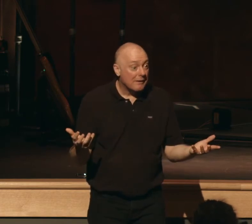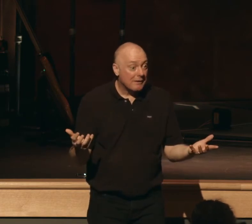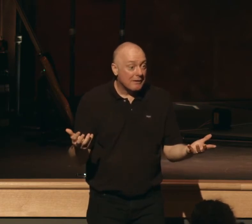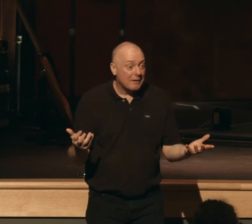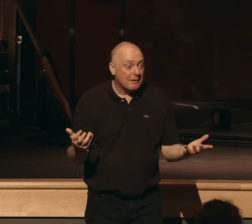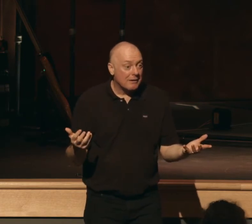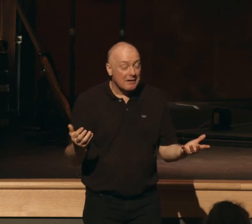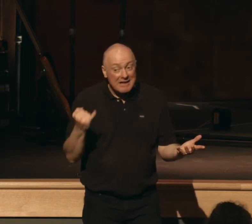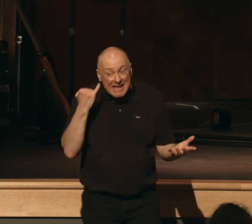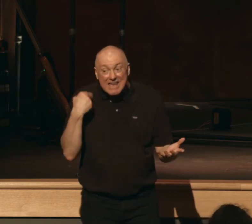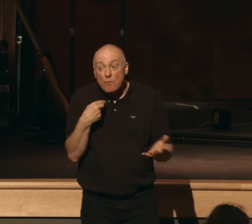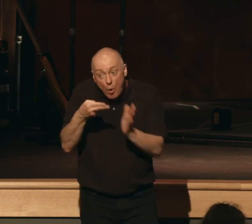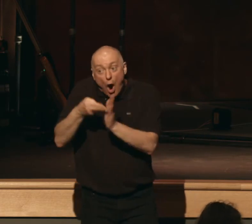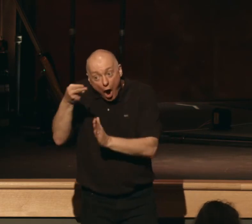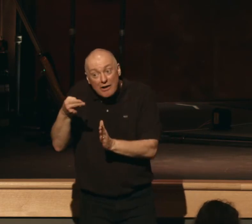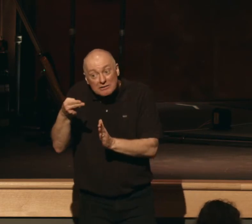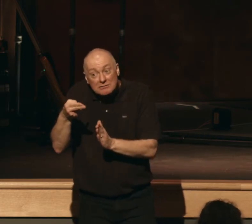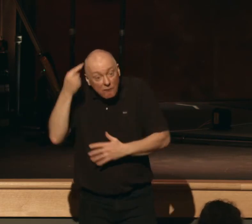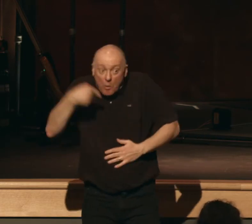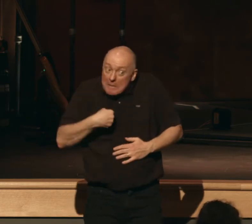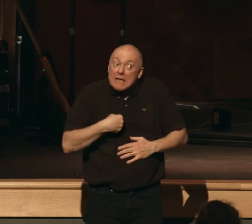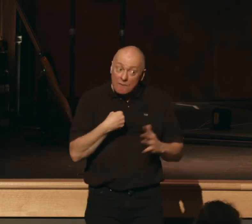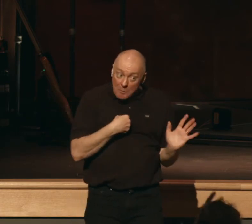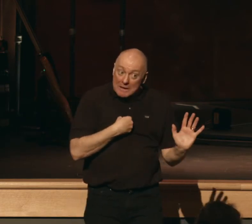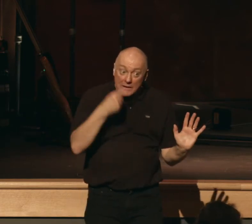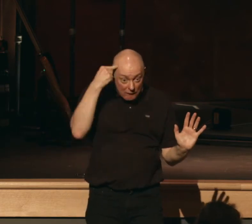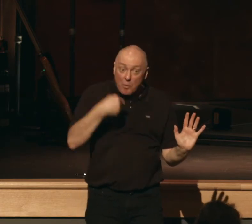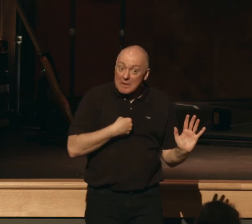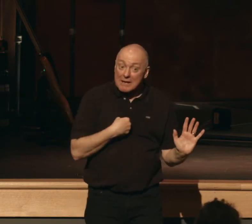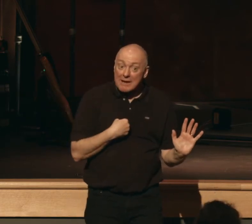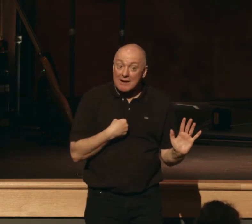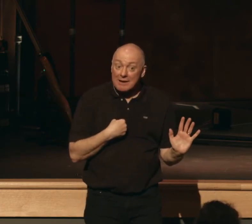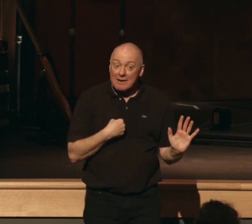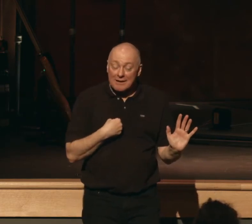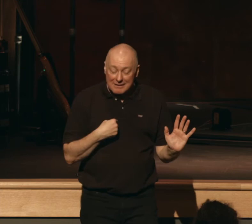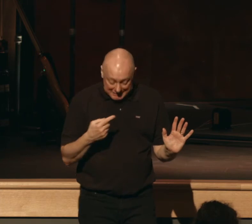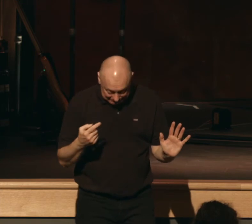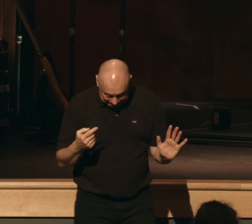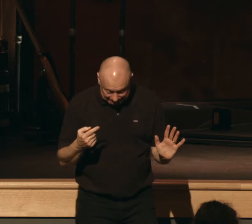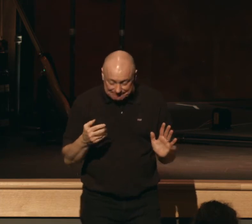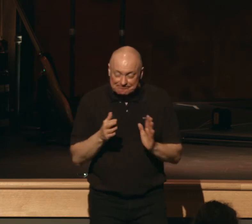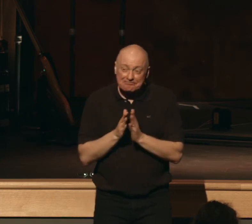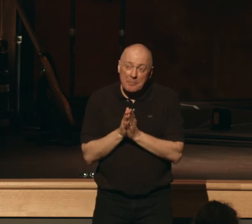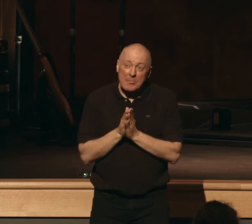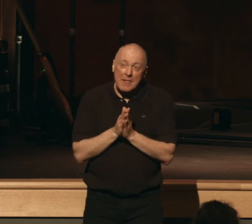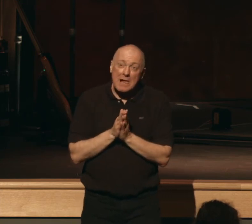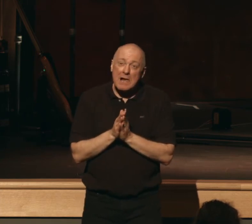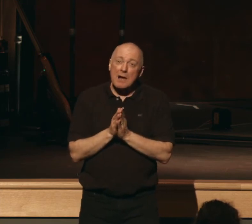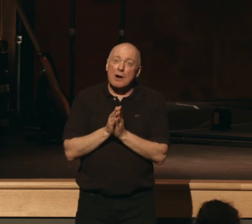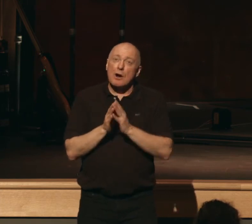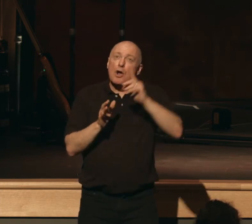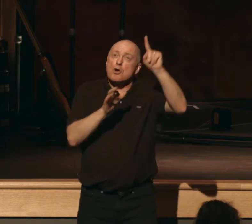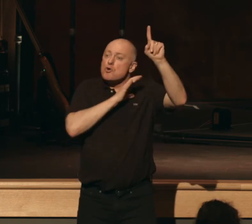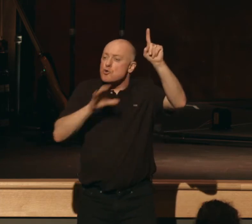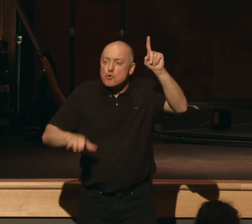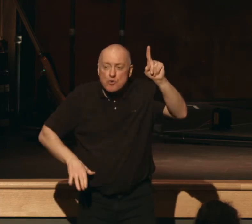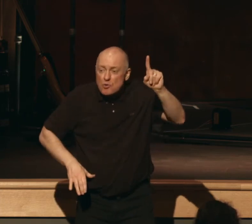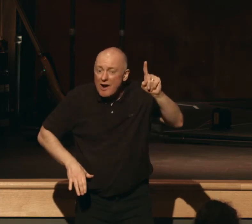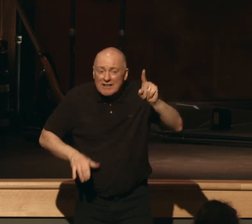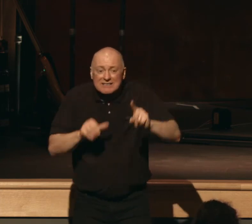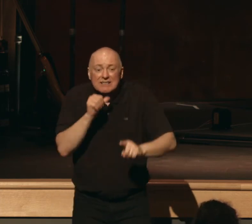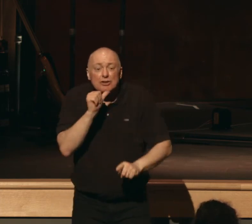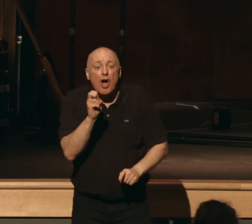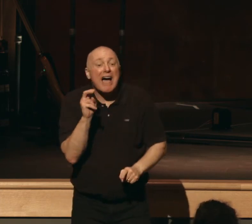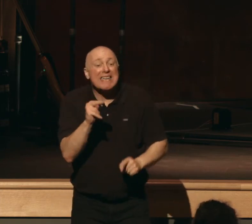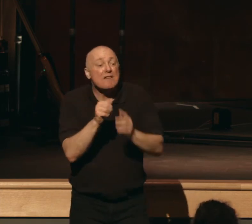And I think if we're honest with ourselves, at least for me, here's what we see. That Christ is not being